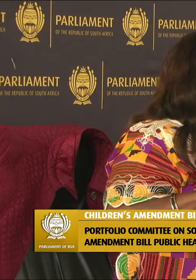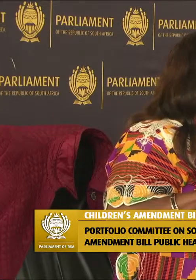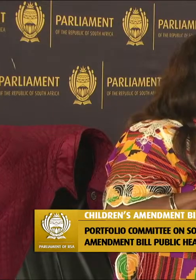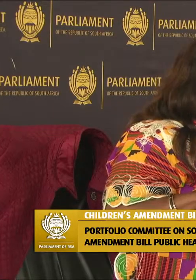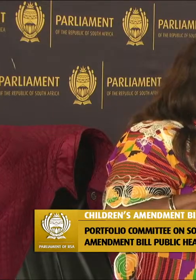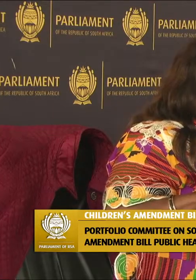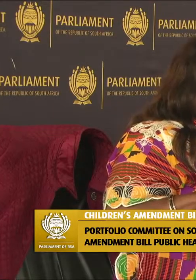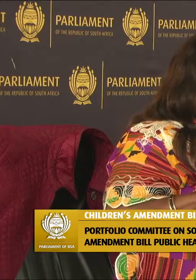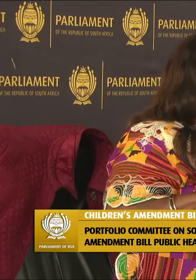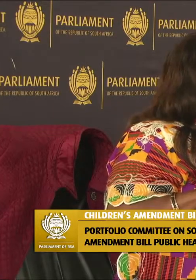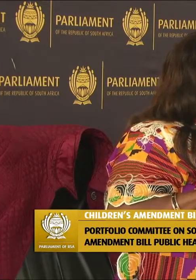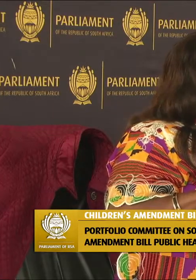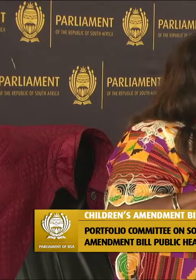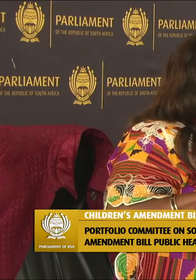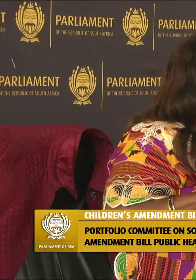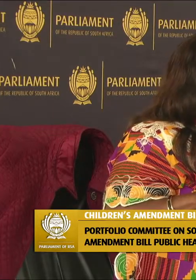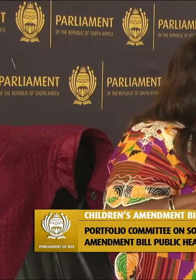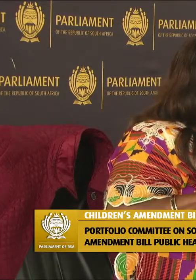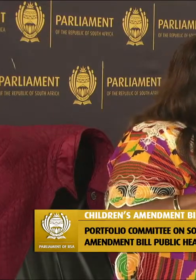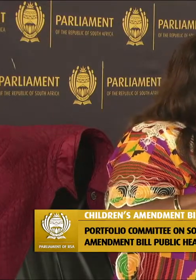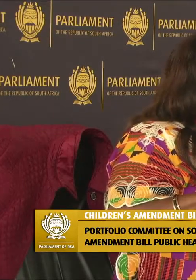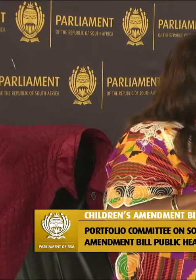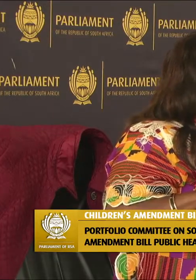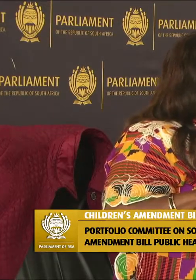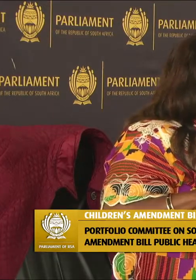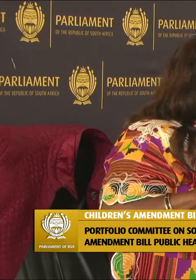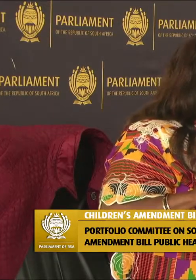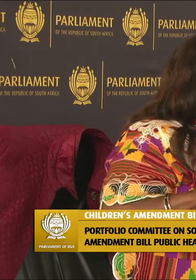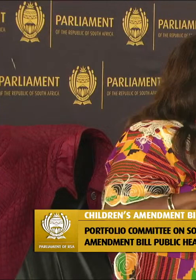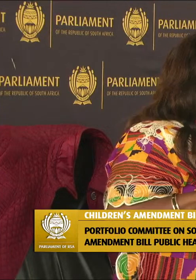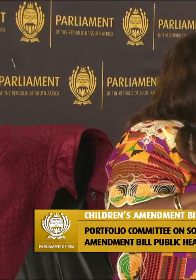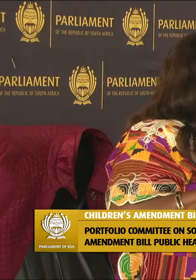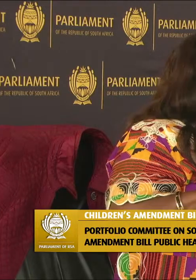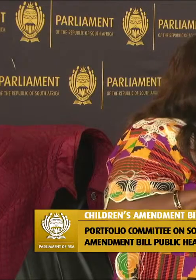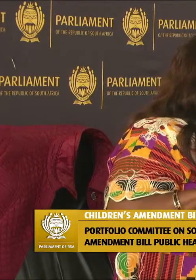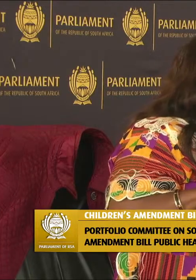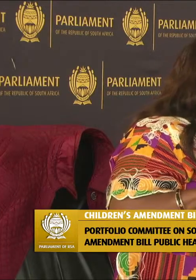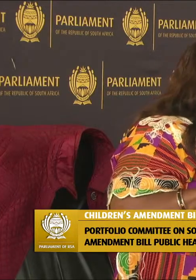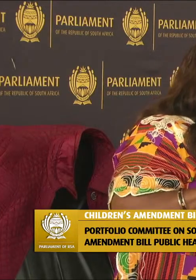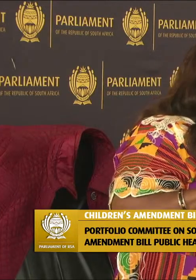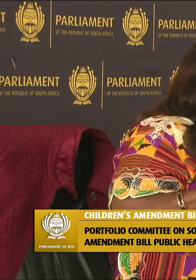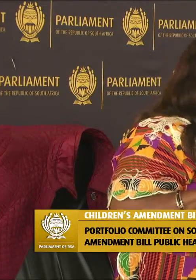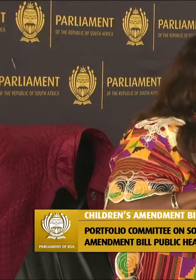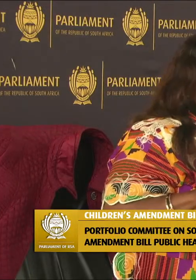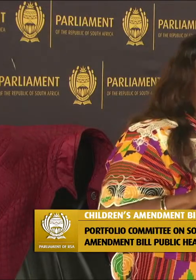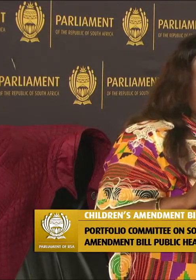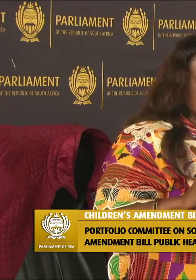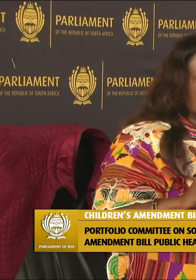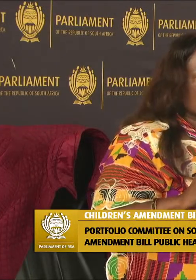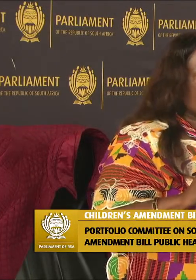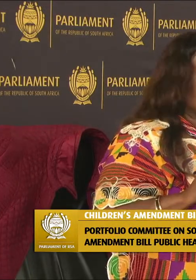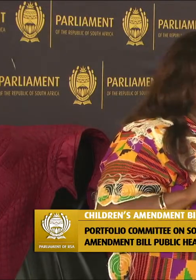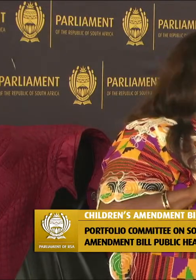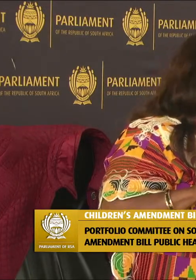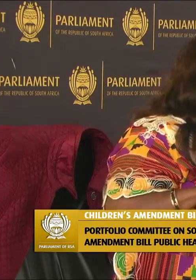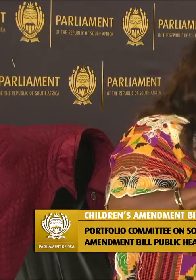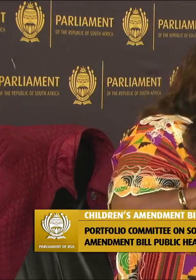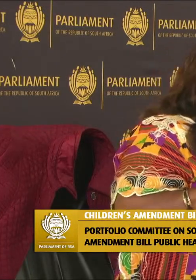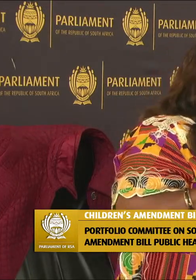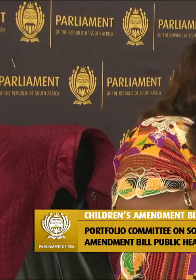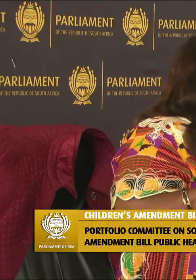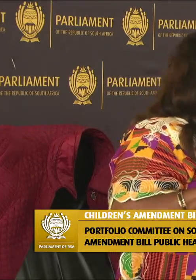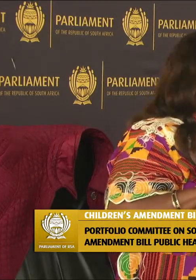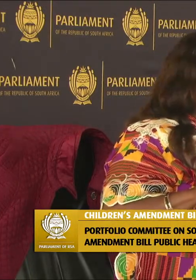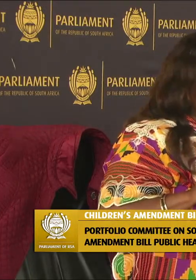se-parental responsibility sibafake phakathi as fathers, whether they are married or unmarried, whether they are